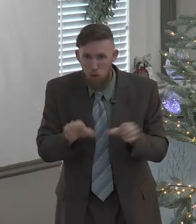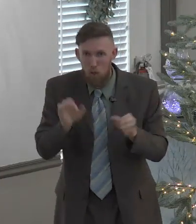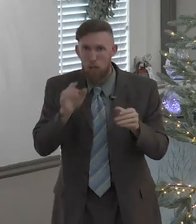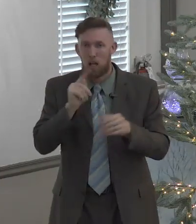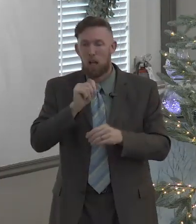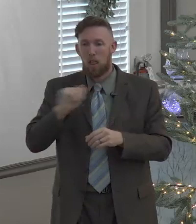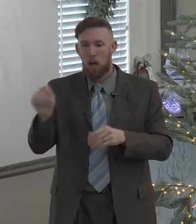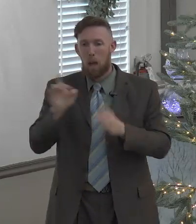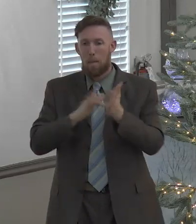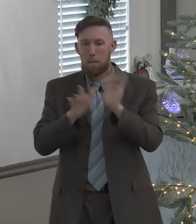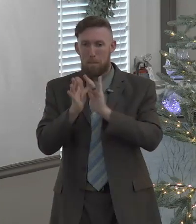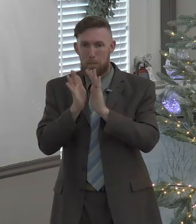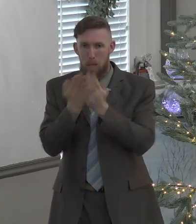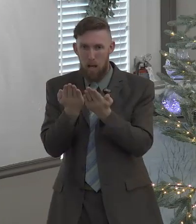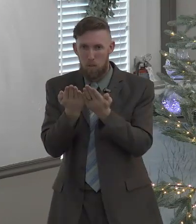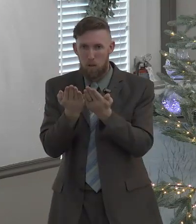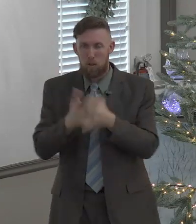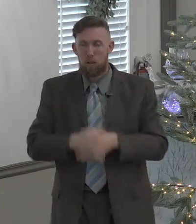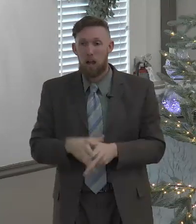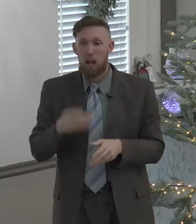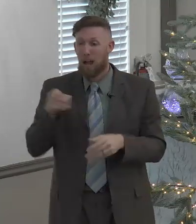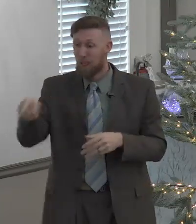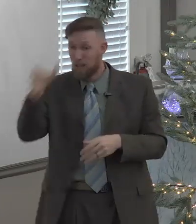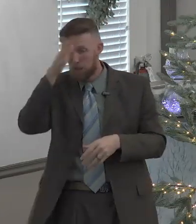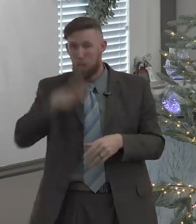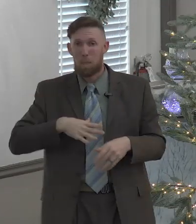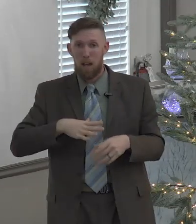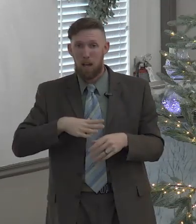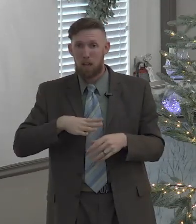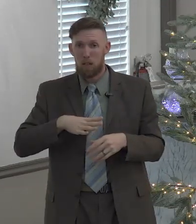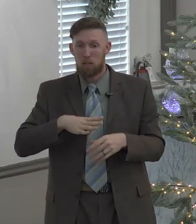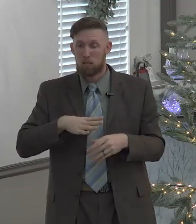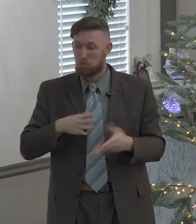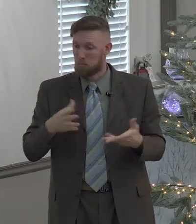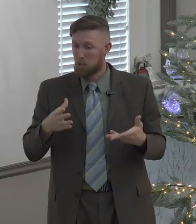nothing is going to be experienced.